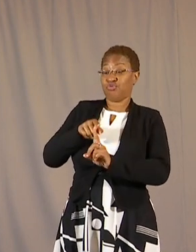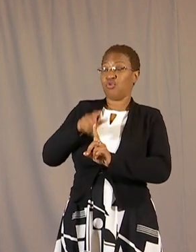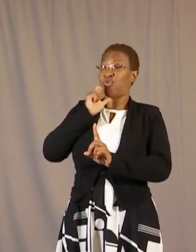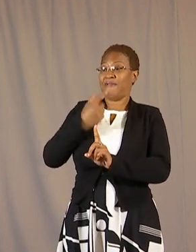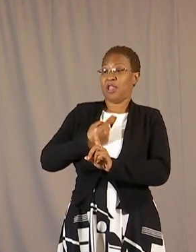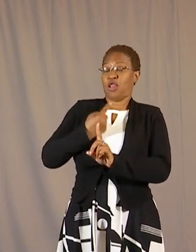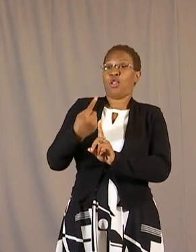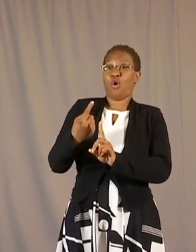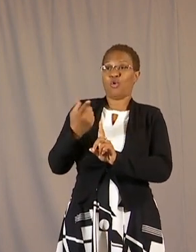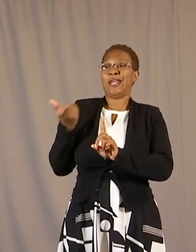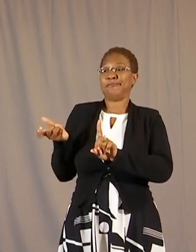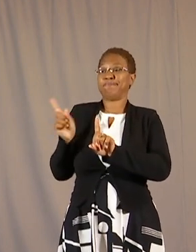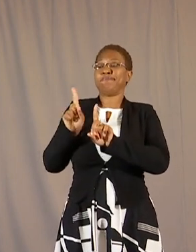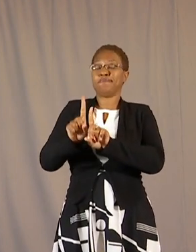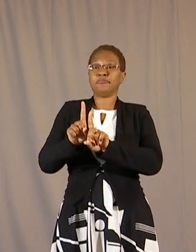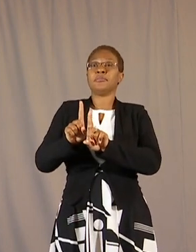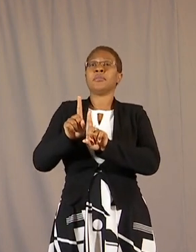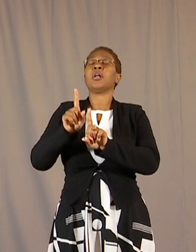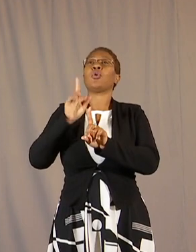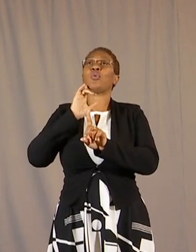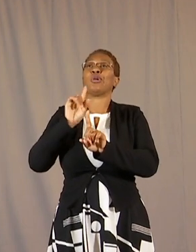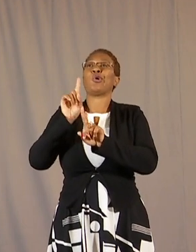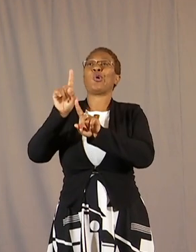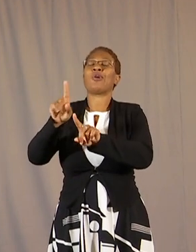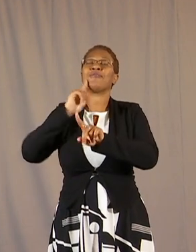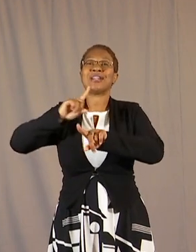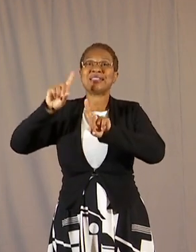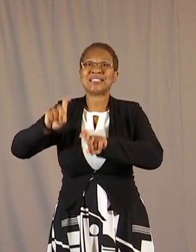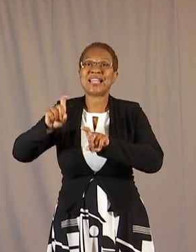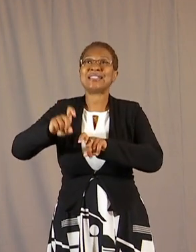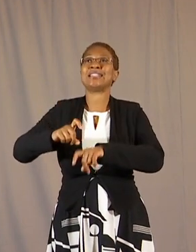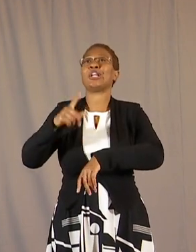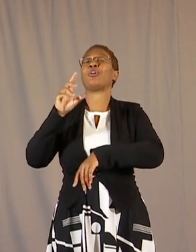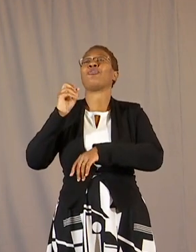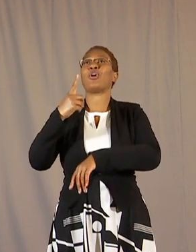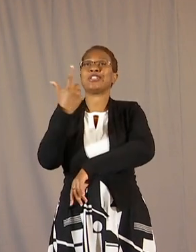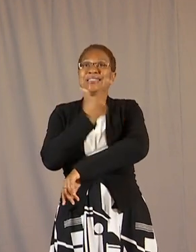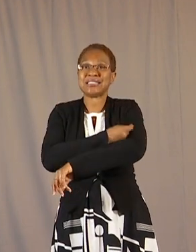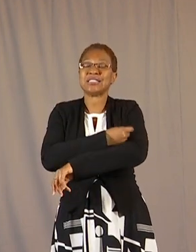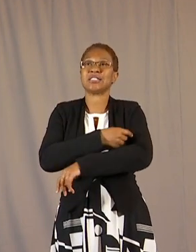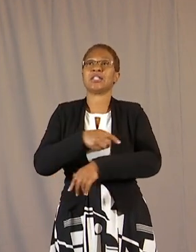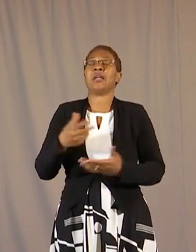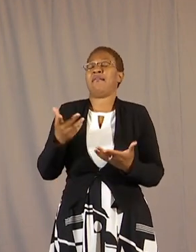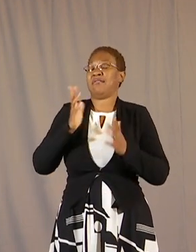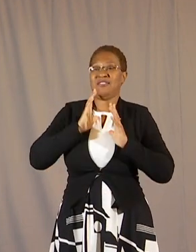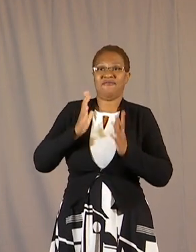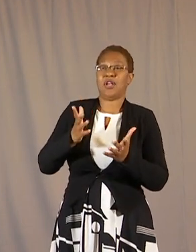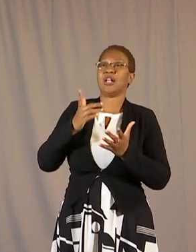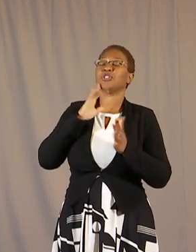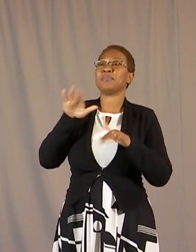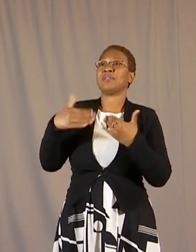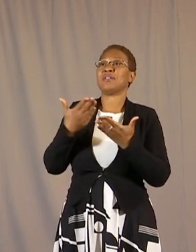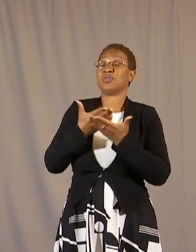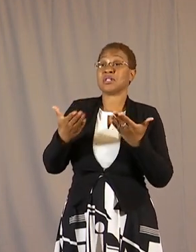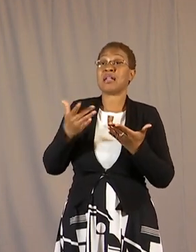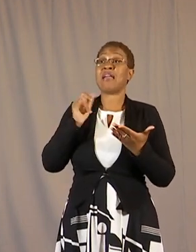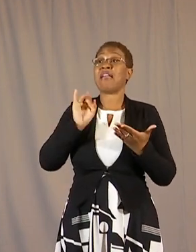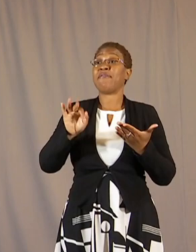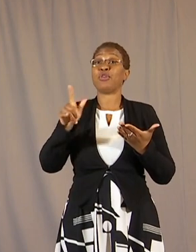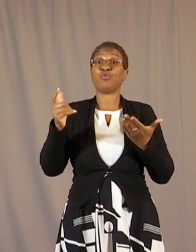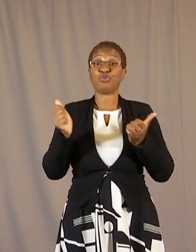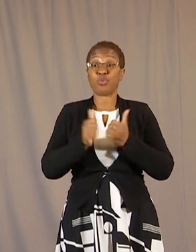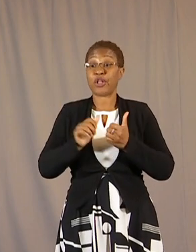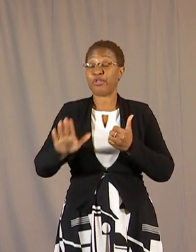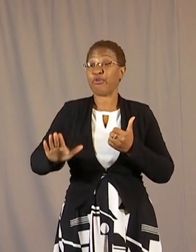with? So we were connecting people to food, to basic needs. If we saw you with a three-year-old, then we're gonna ask the question, what about your